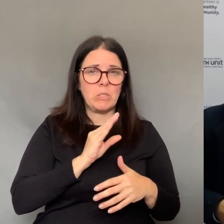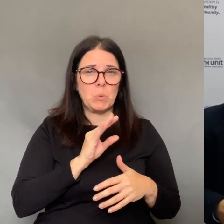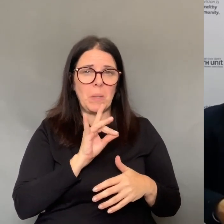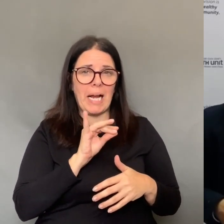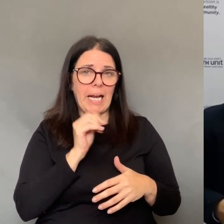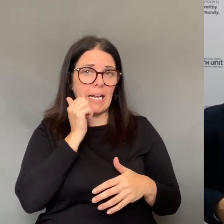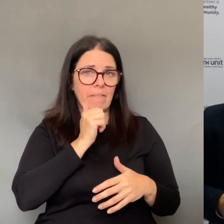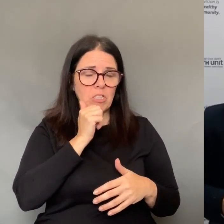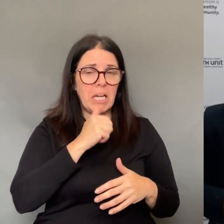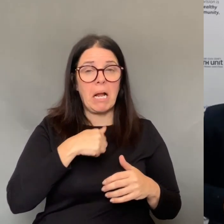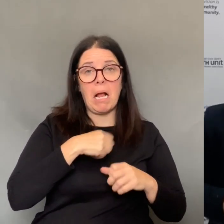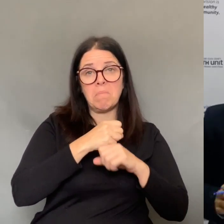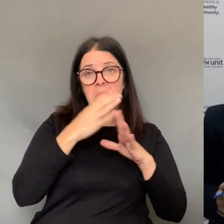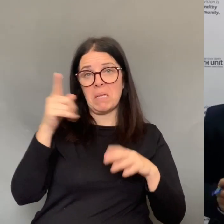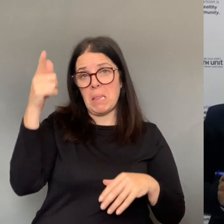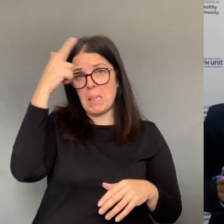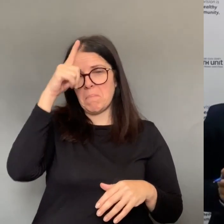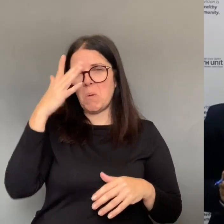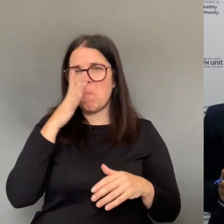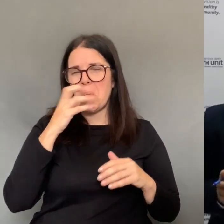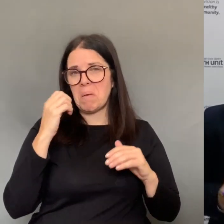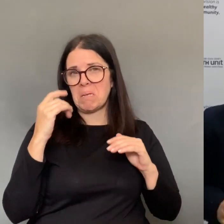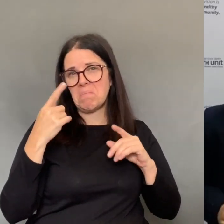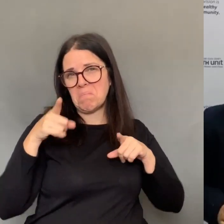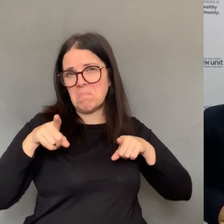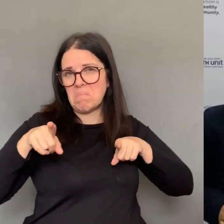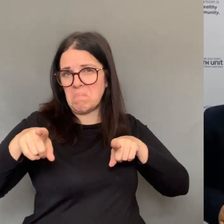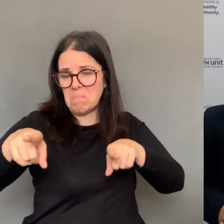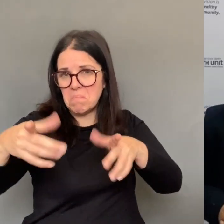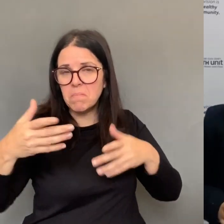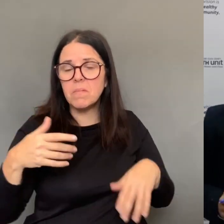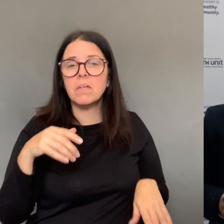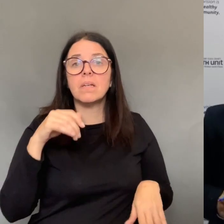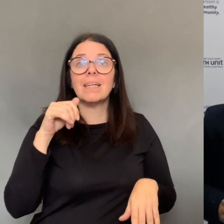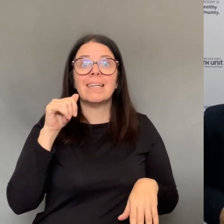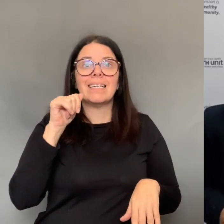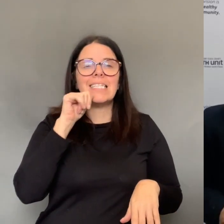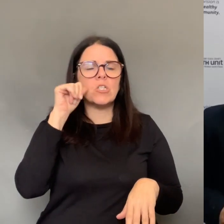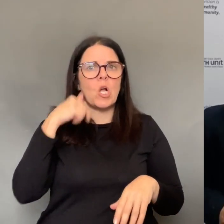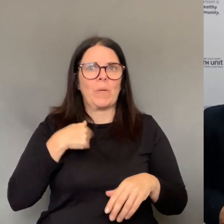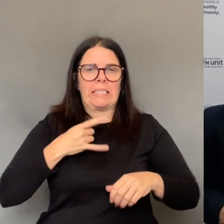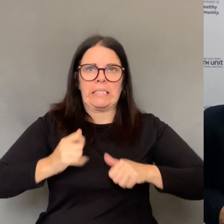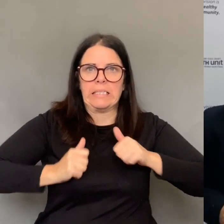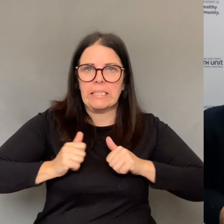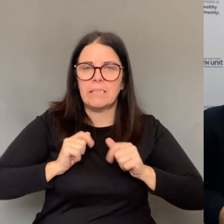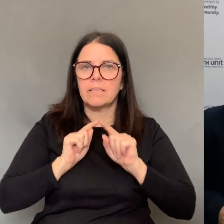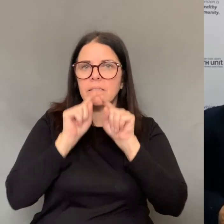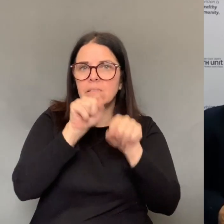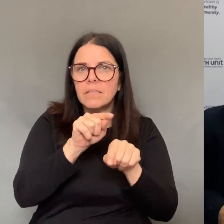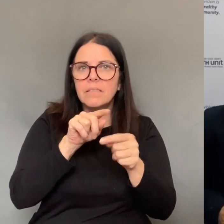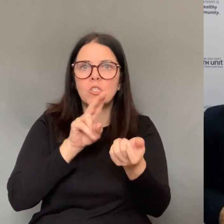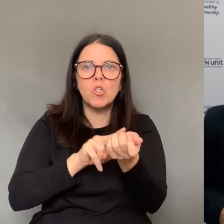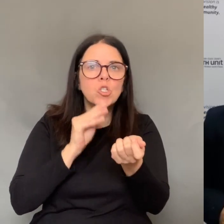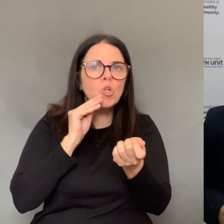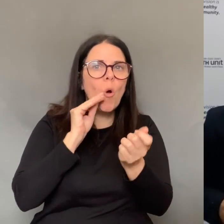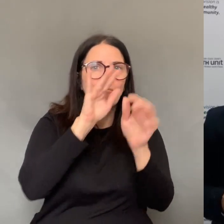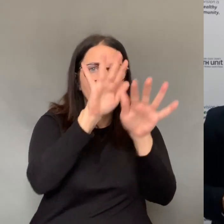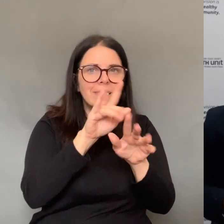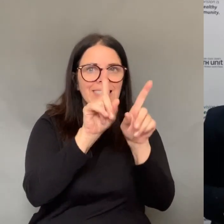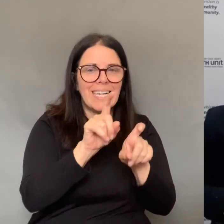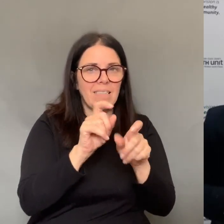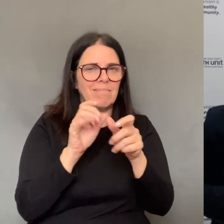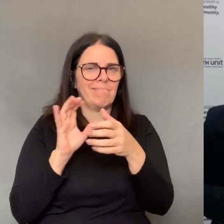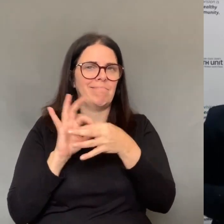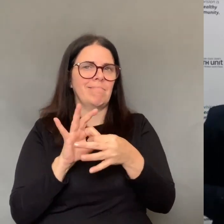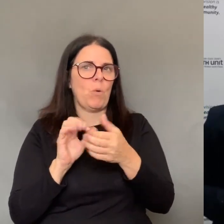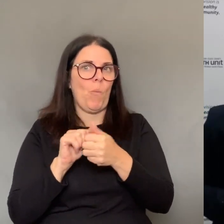with the EMS. So I roughly I would say between 100 and 150 tests